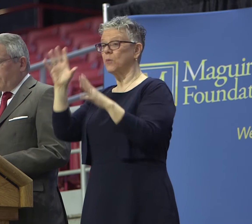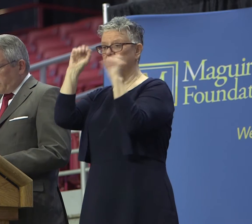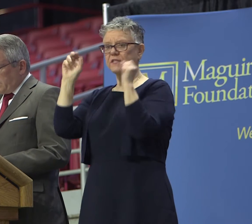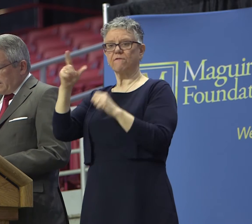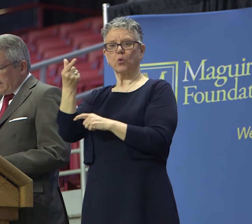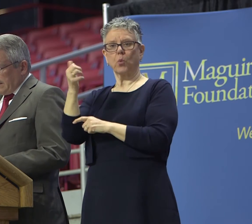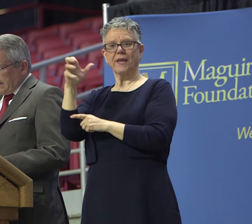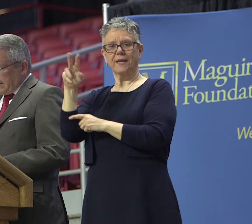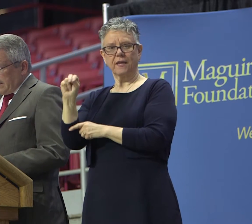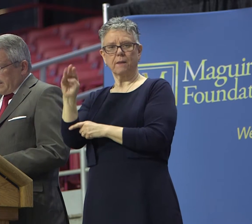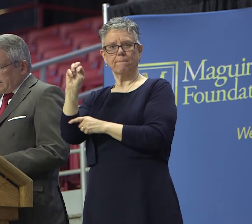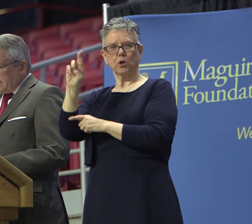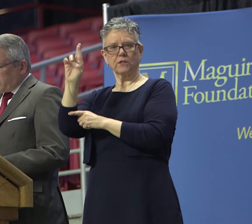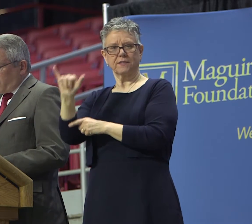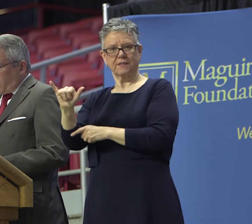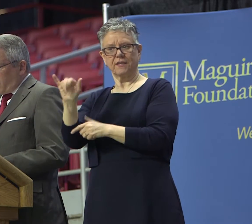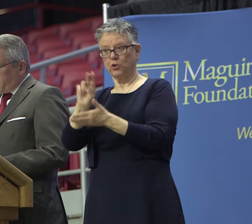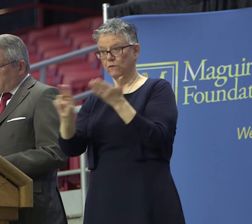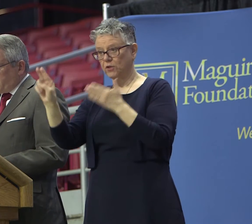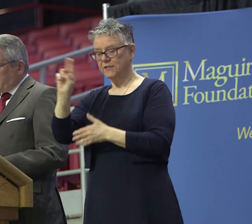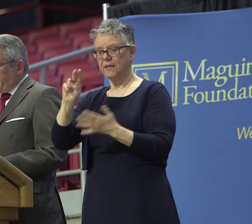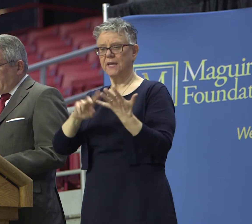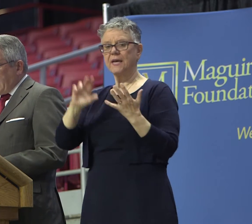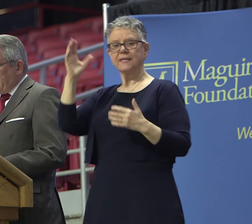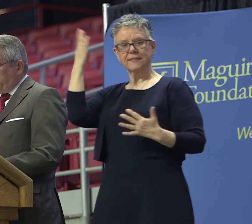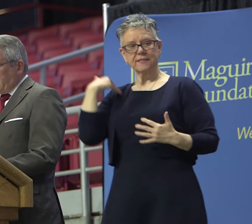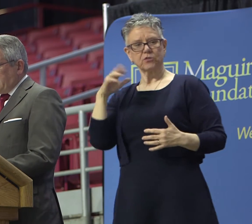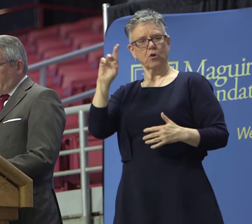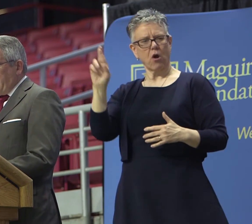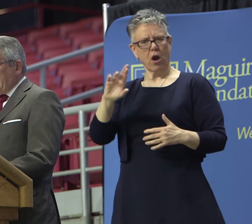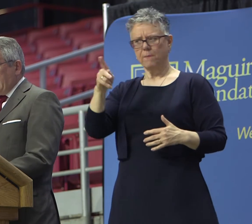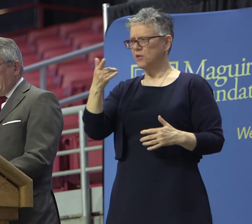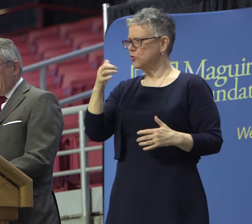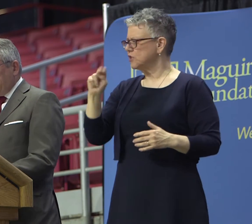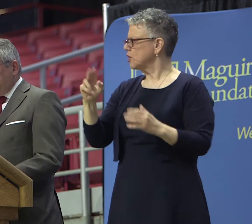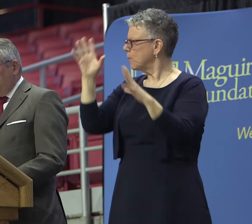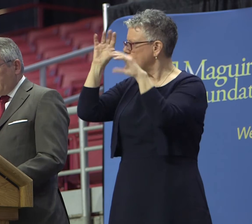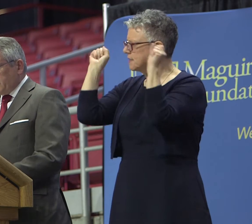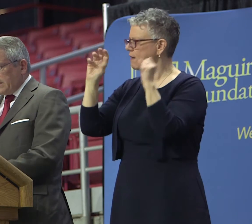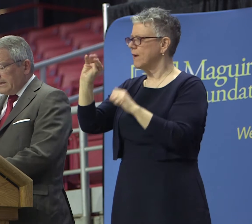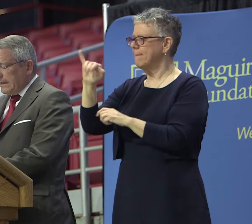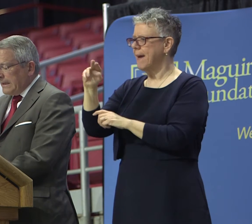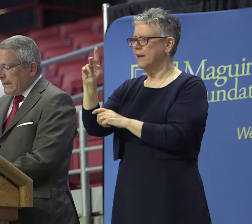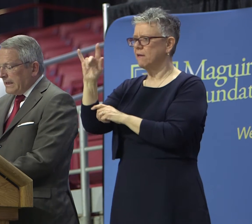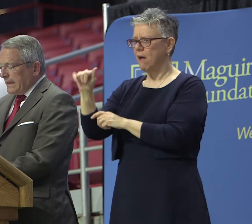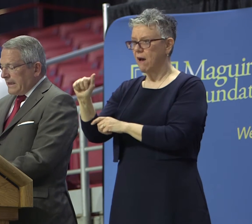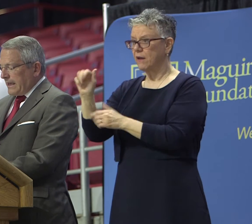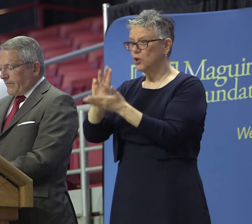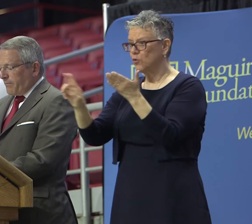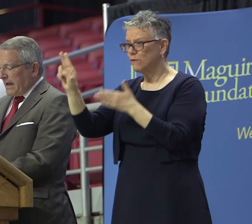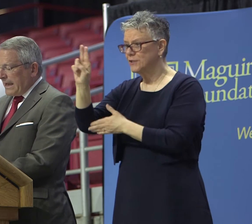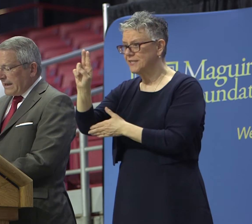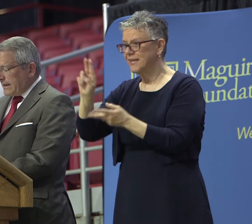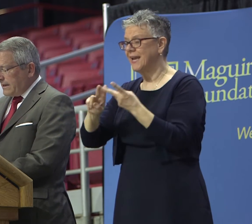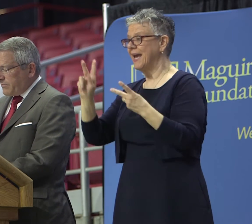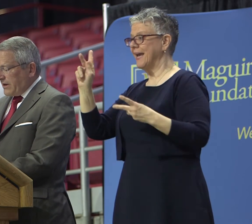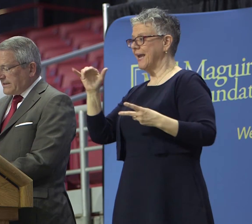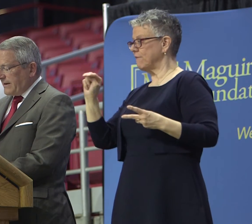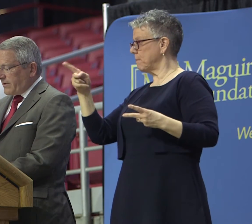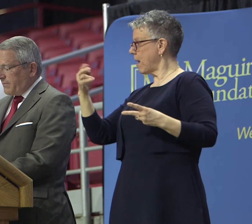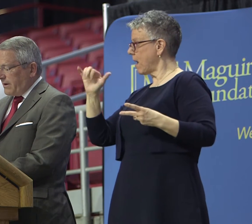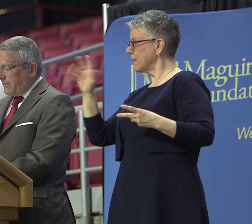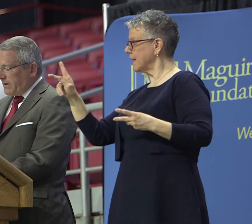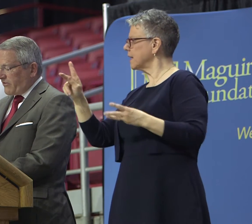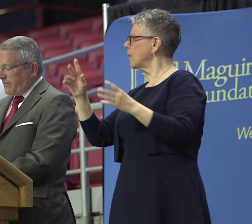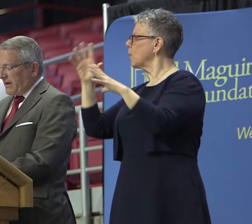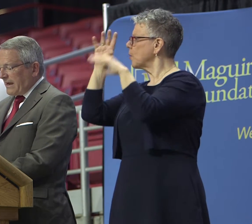Mercy University, Sister R. Patricia Fadden, president of Immaculata University, Kevin Pollack,